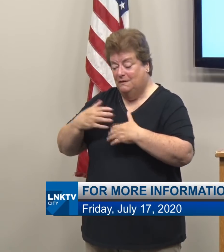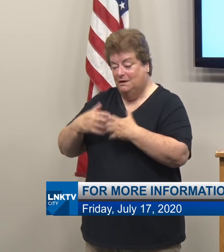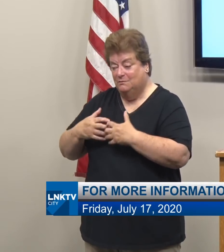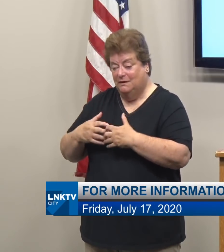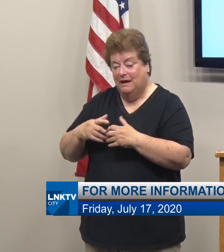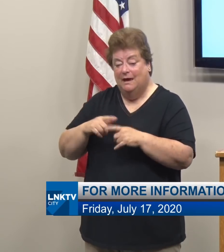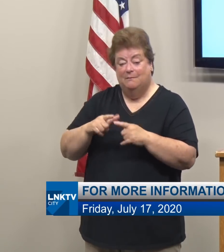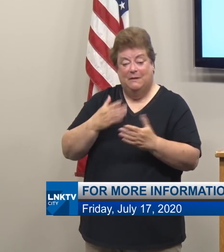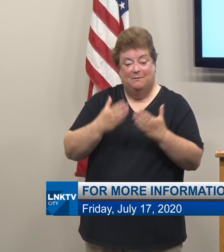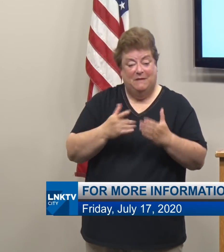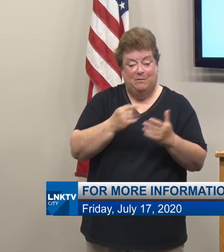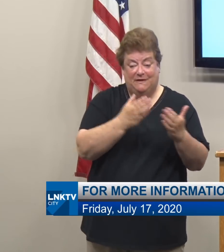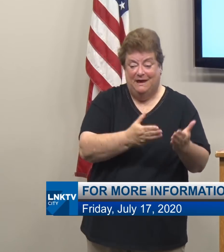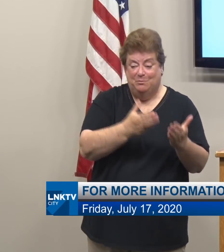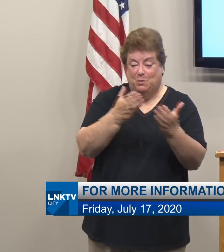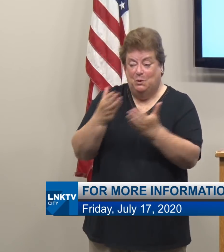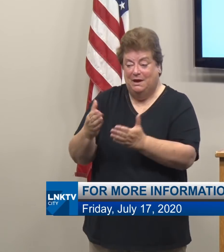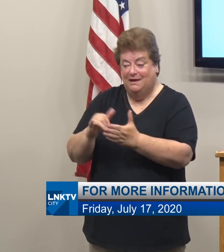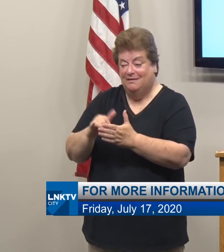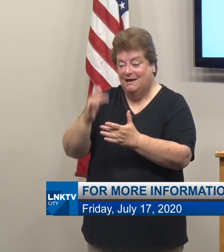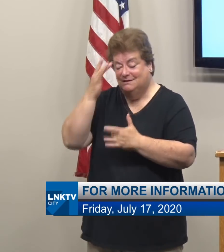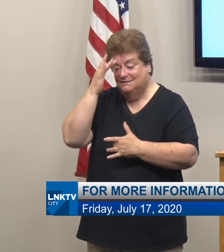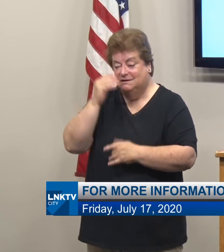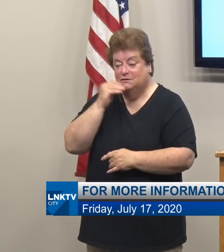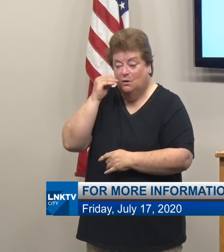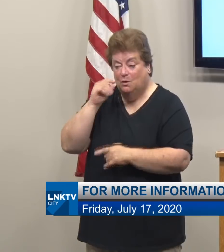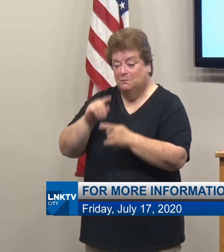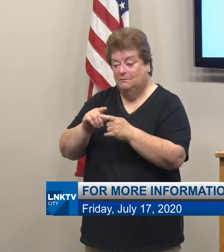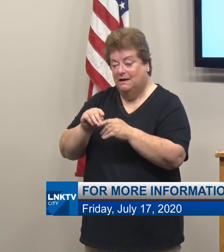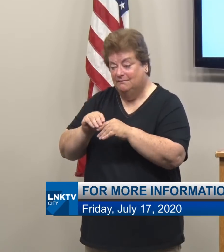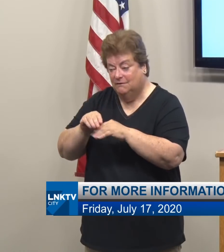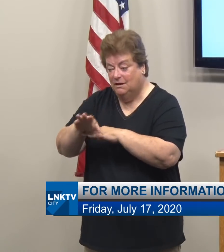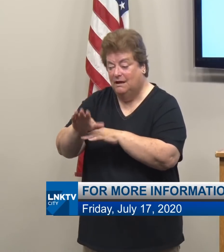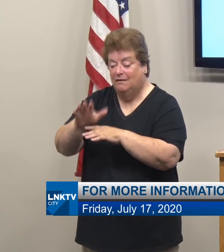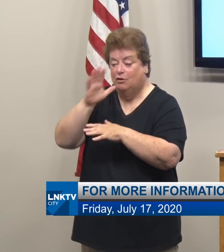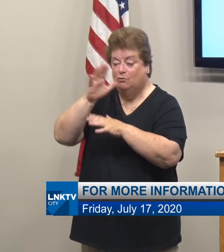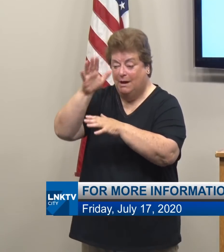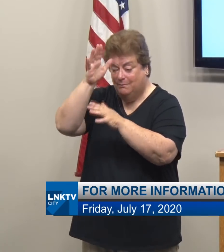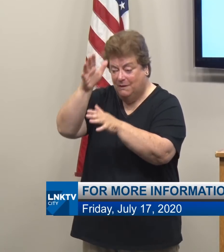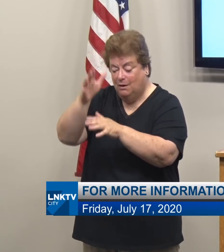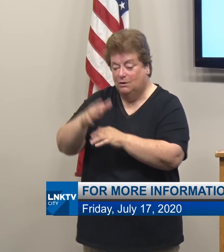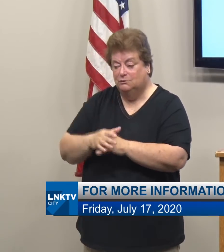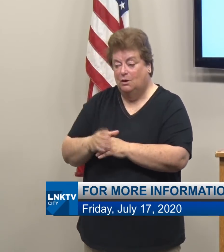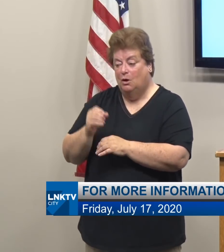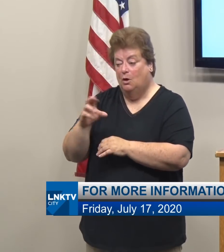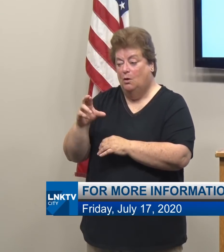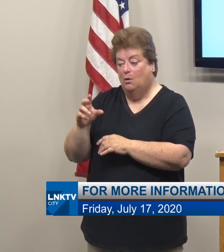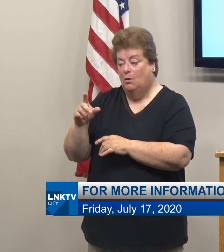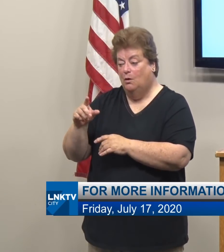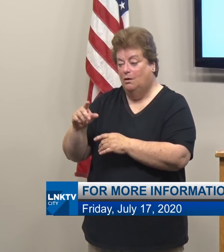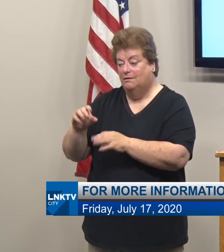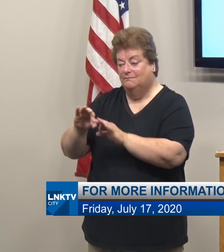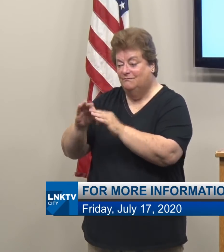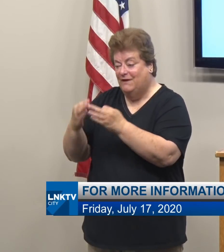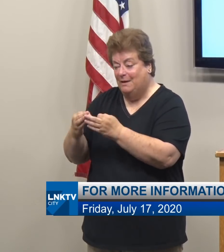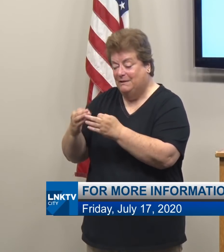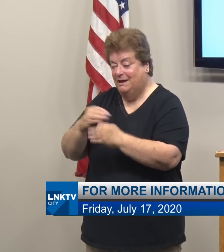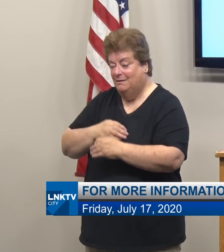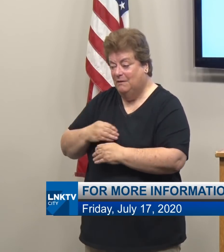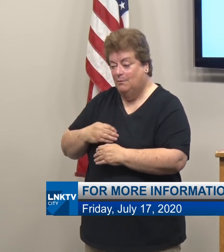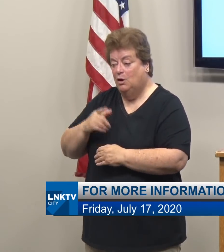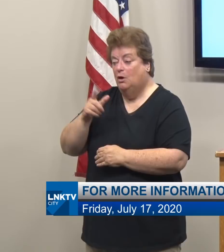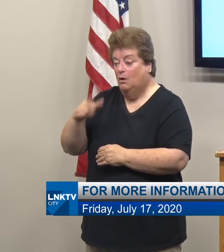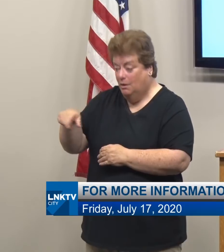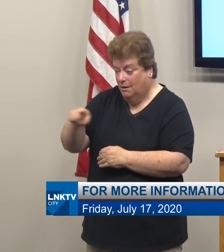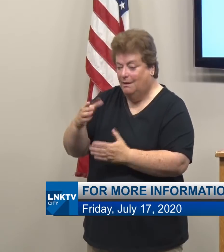unintentionally bring the disease home to a grandparent or a vulnerable relative who does end up in